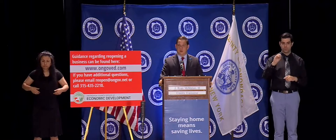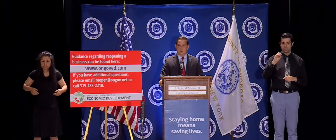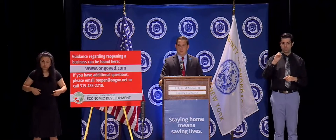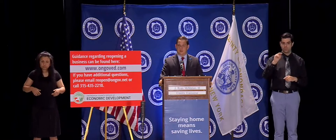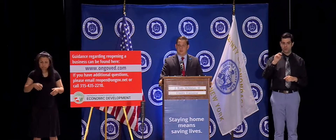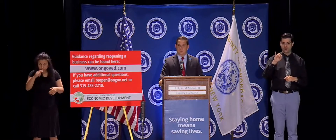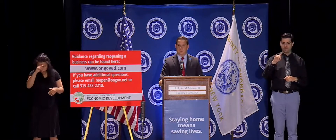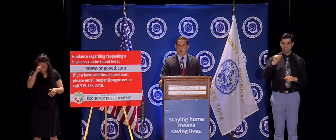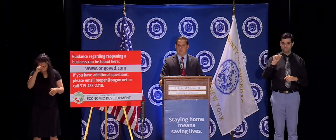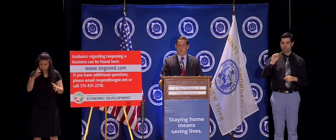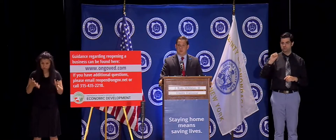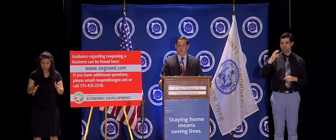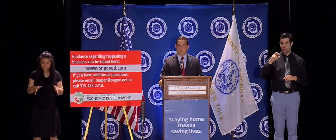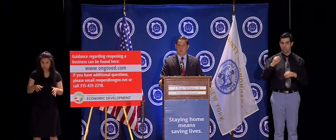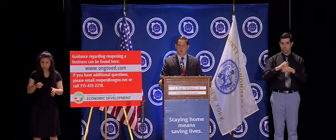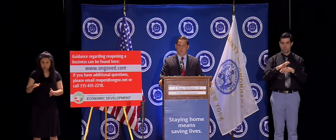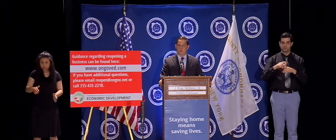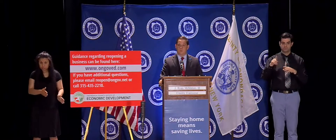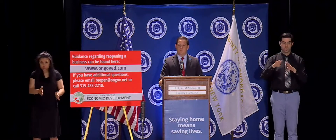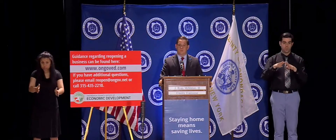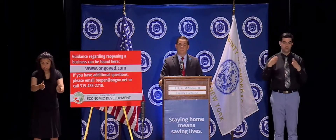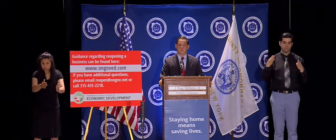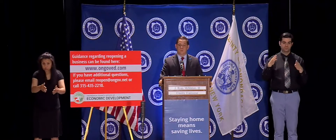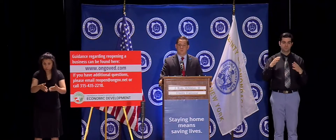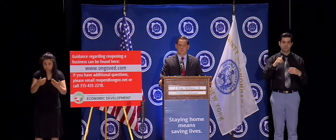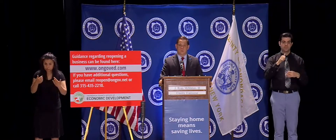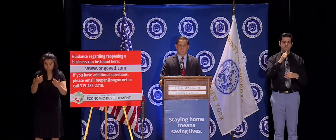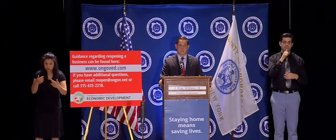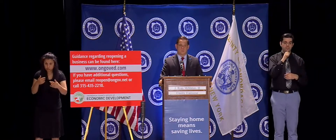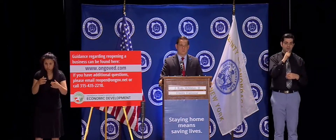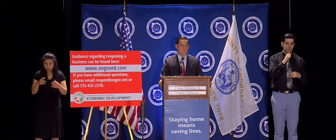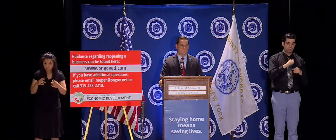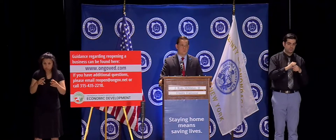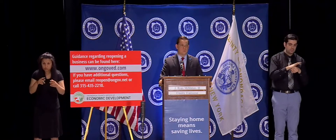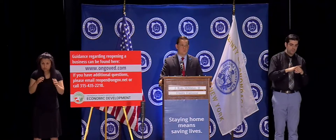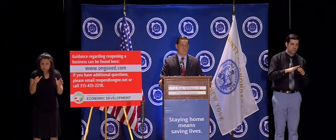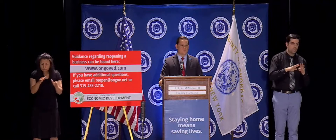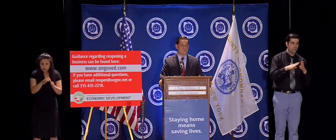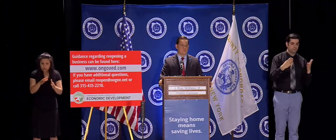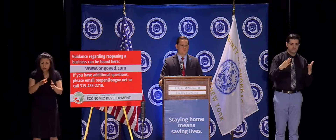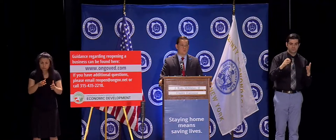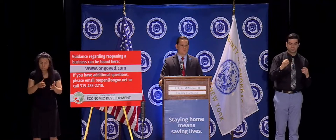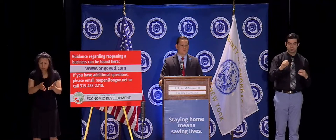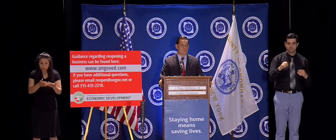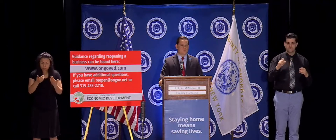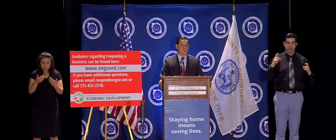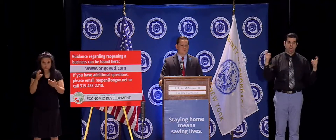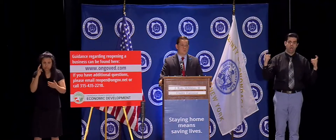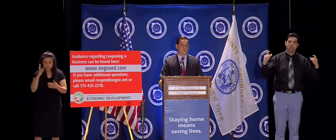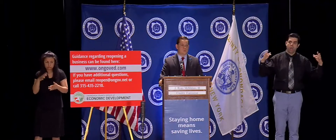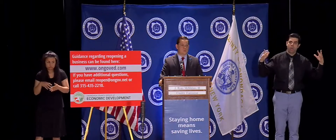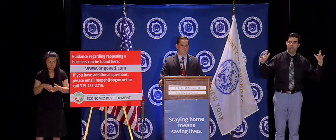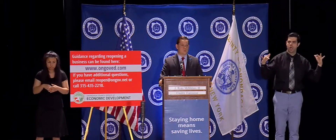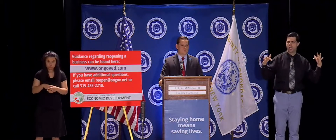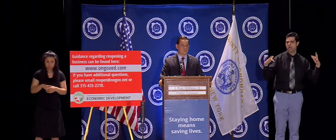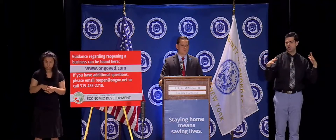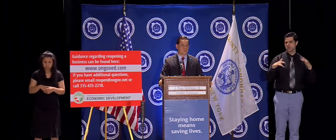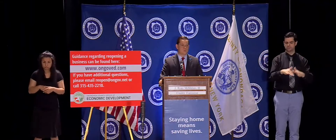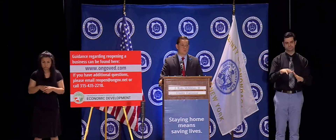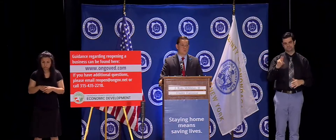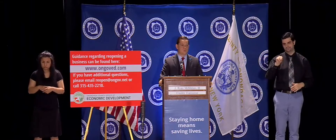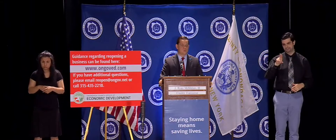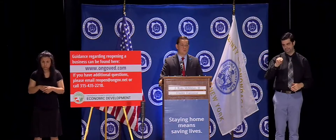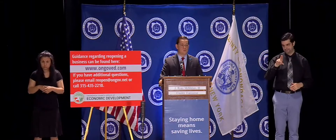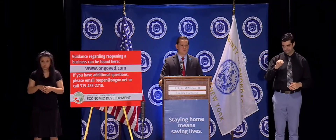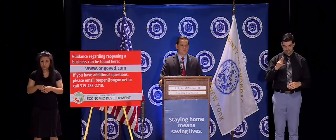Some other areas, some of the private beaches might be open. Talking about summer events, the schedule for the amphitheater